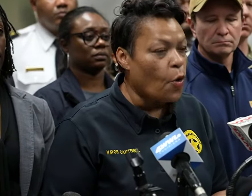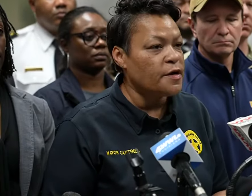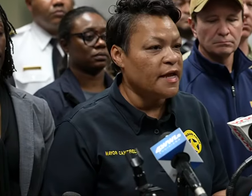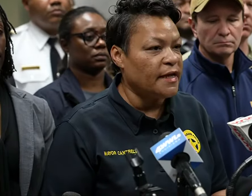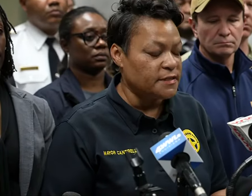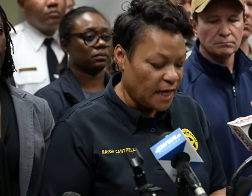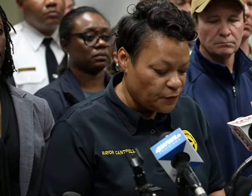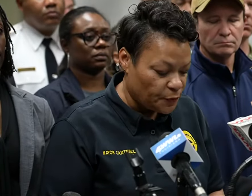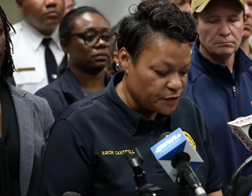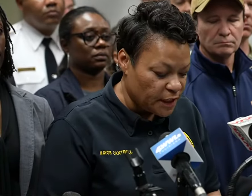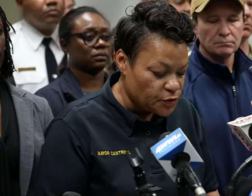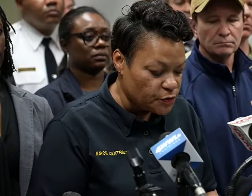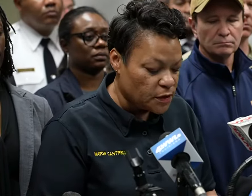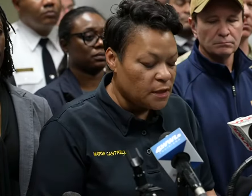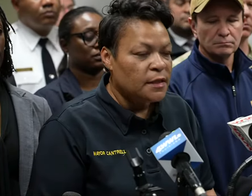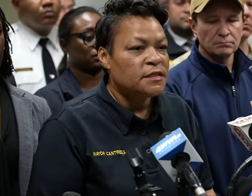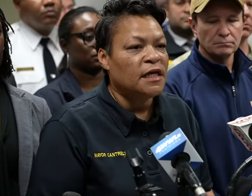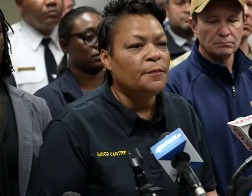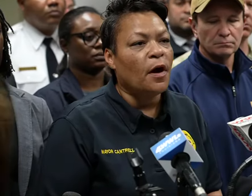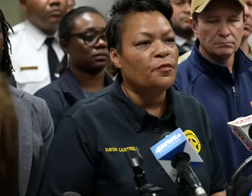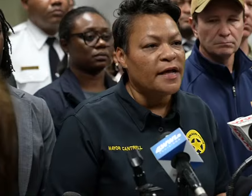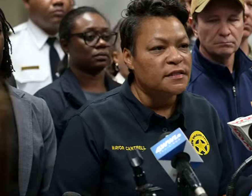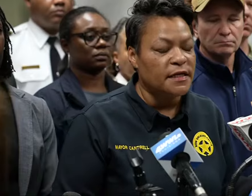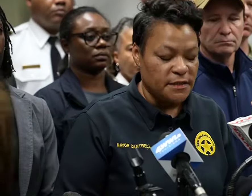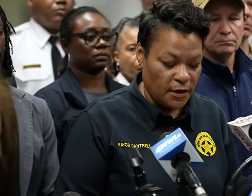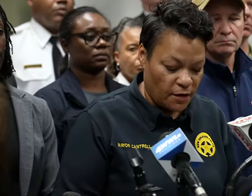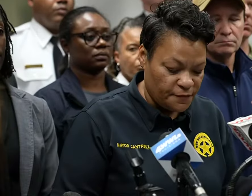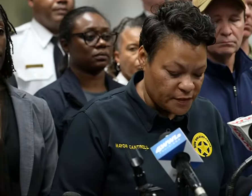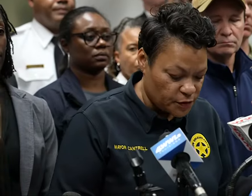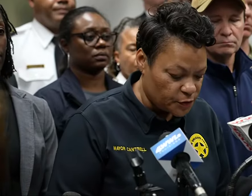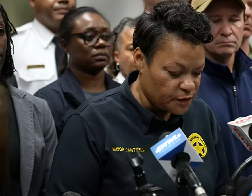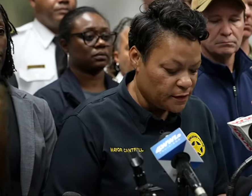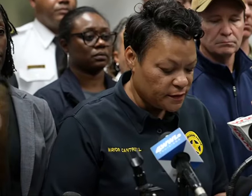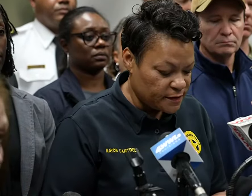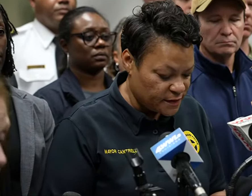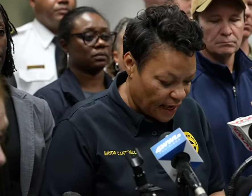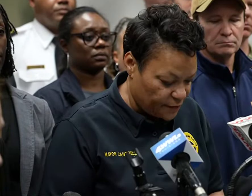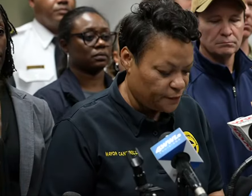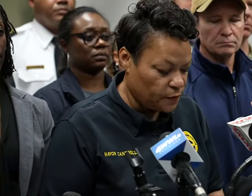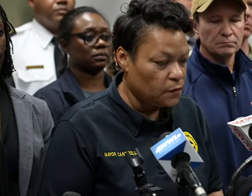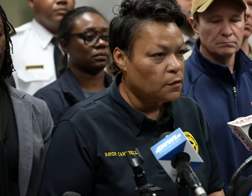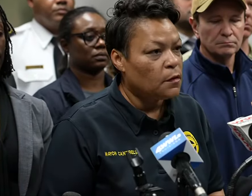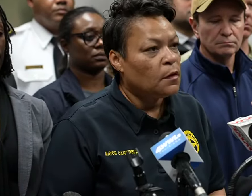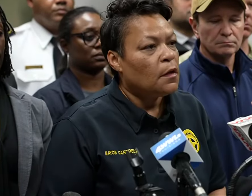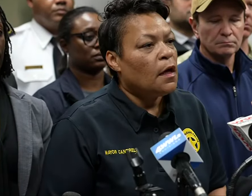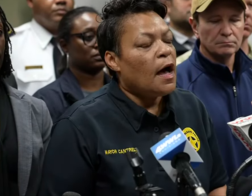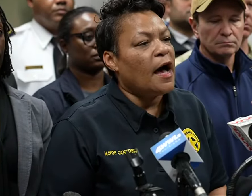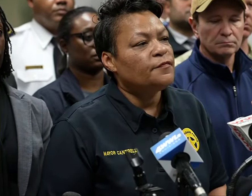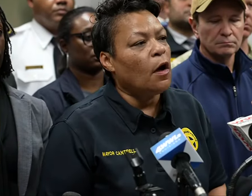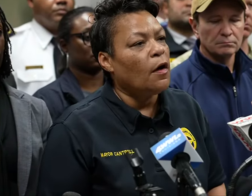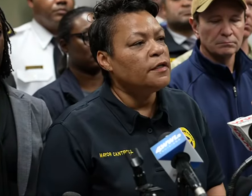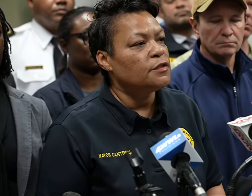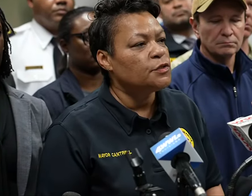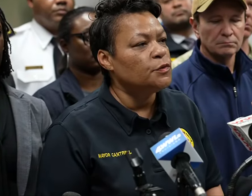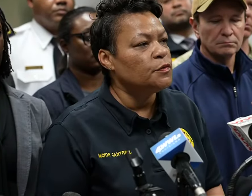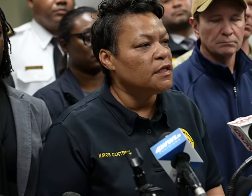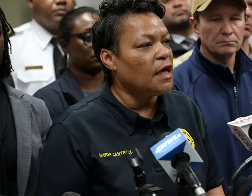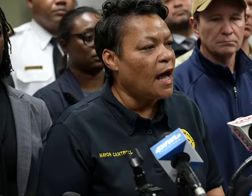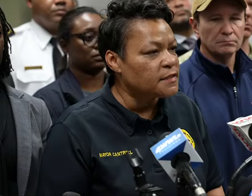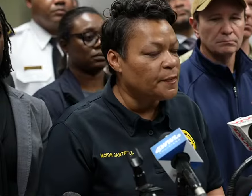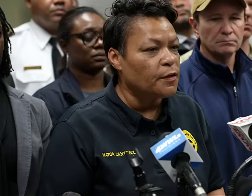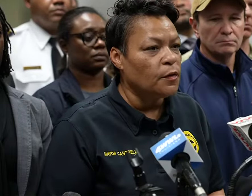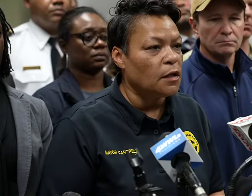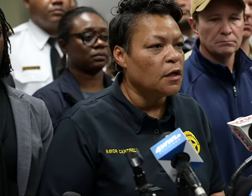and coordinate safety procedures to keep our residents and our visitors safe. I've gone to